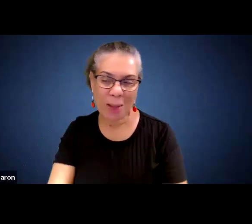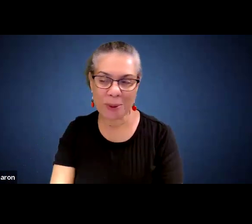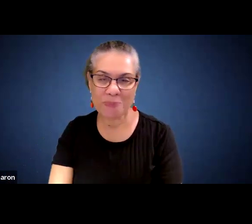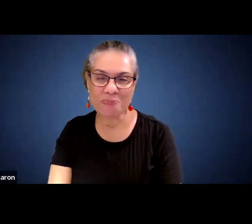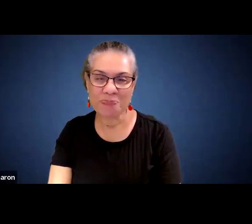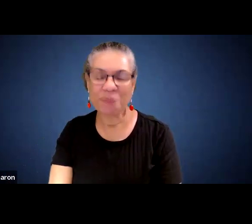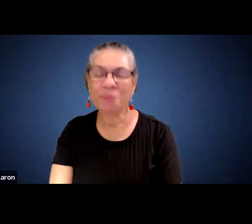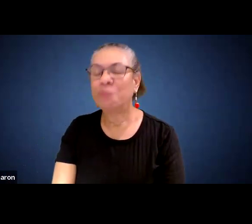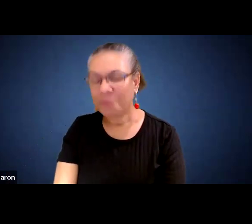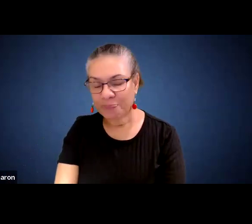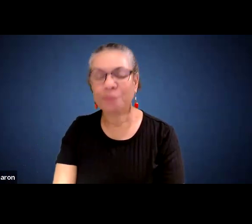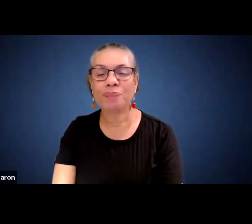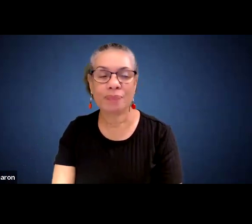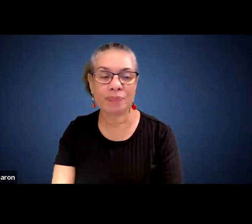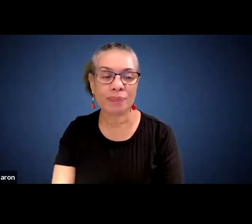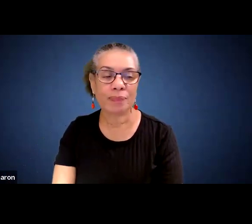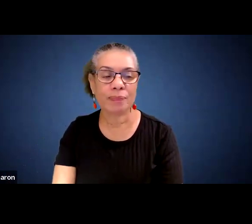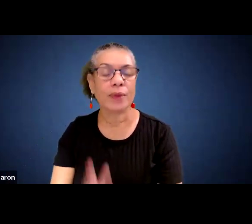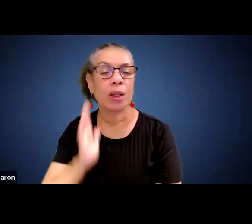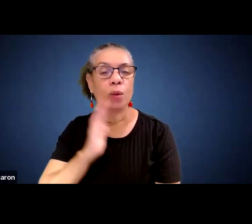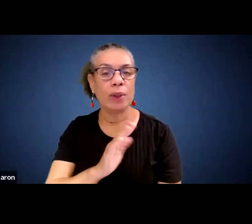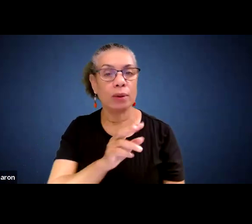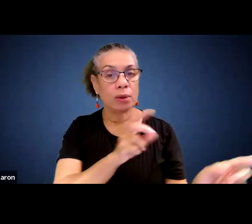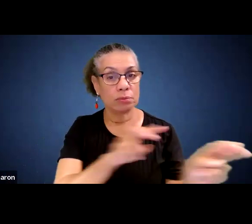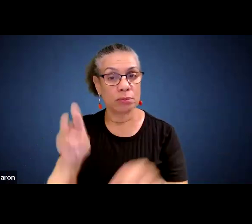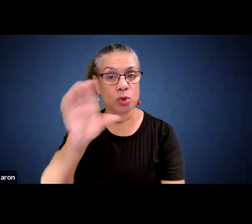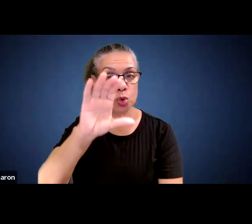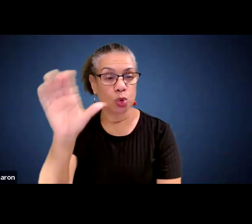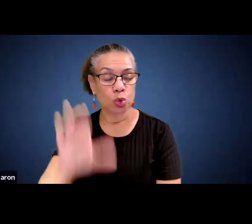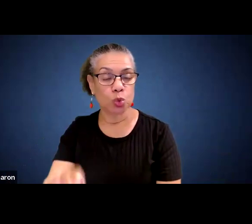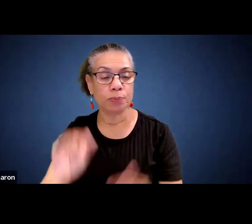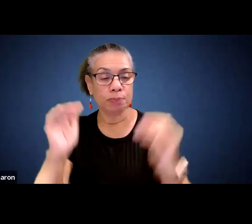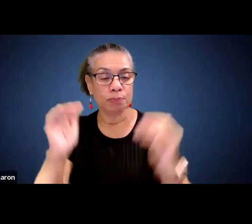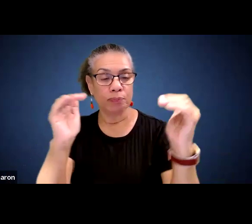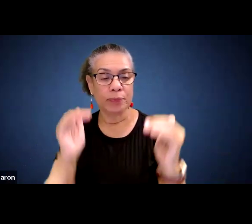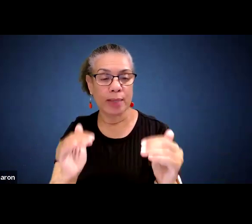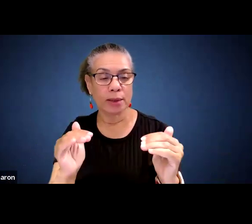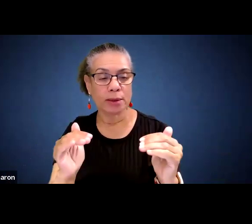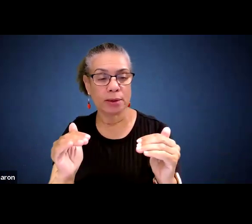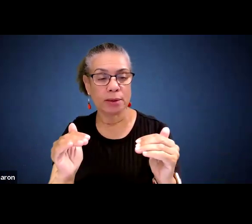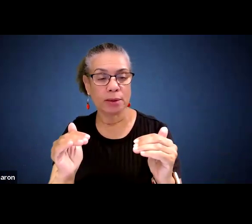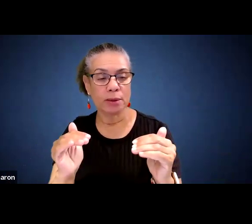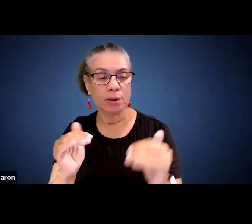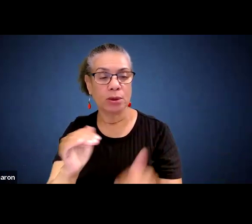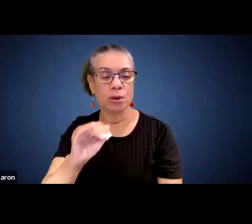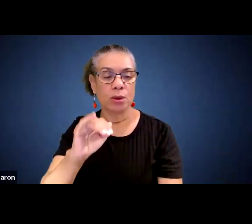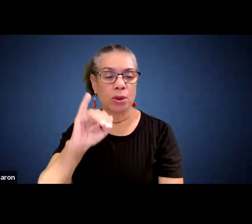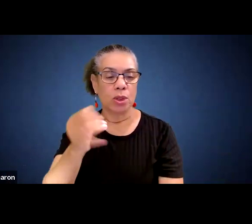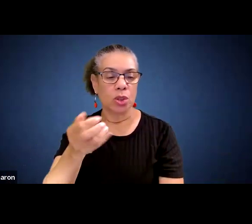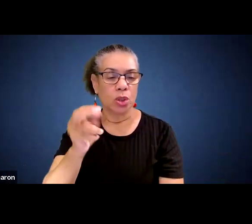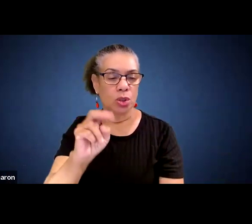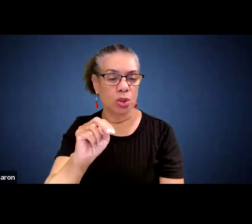much. We will continue with Zoom. Next speaker, the next group of speakers are Jean-Louis Hatim,